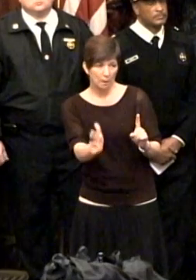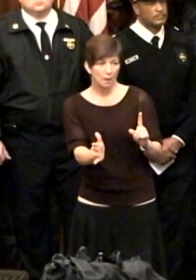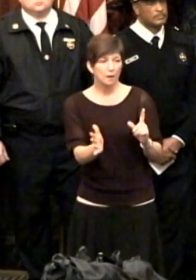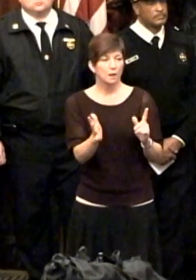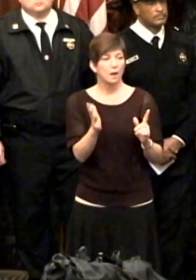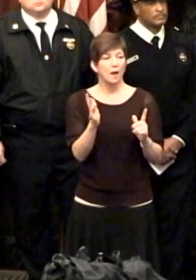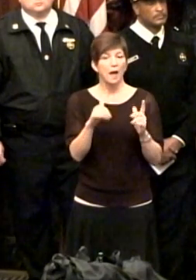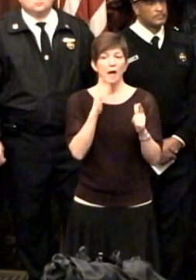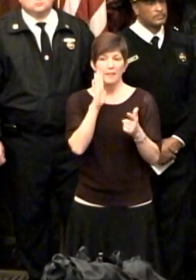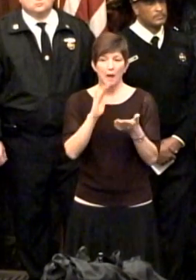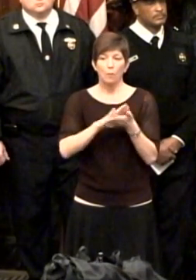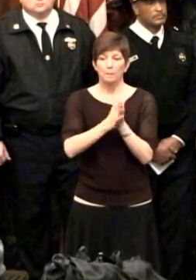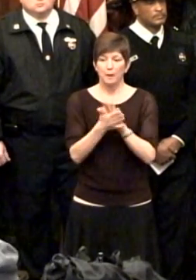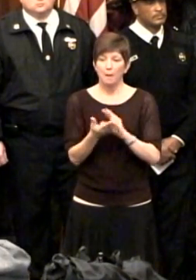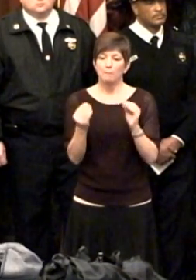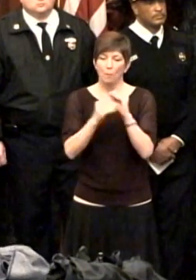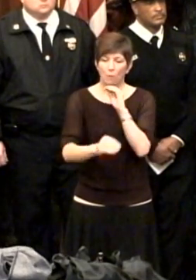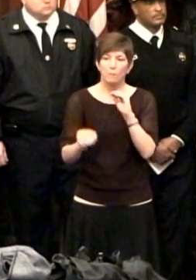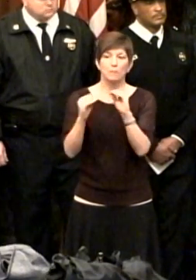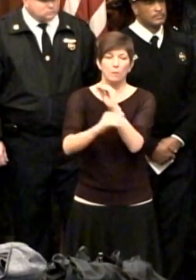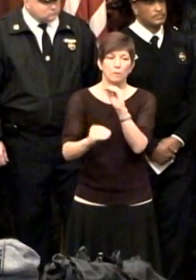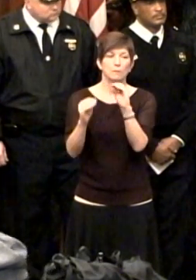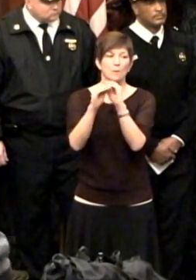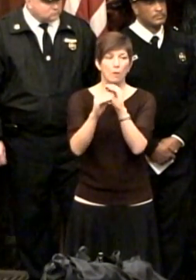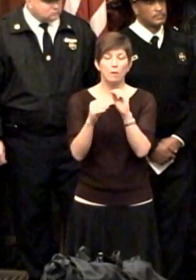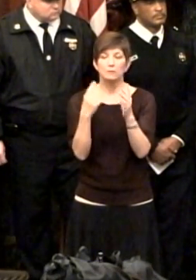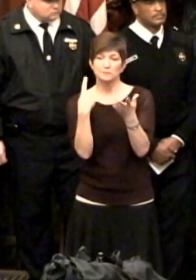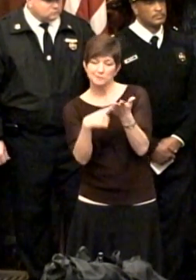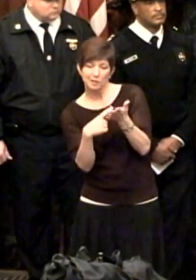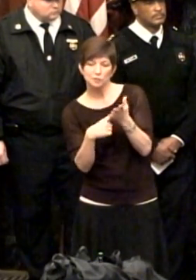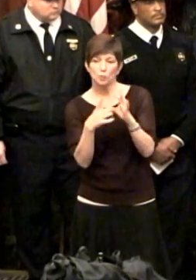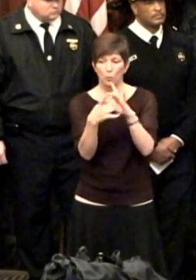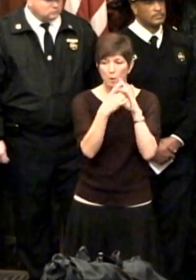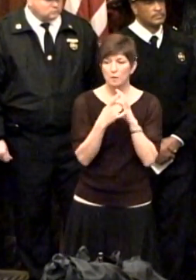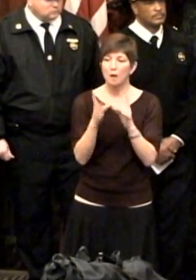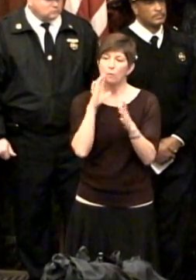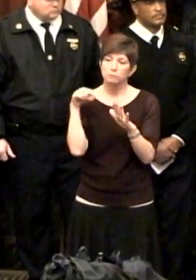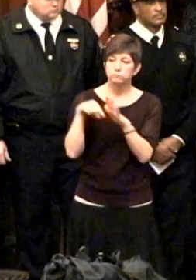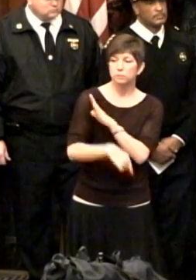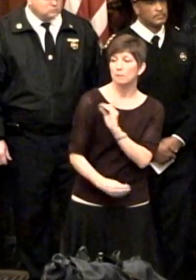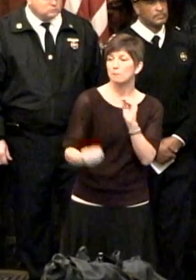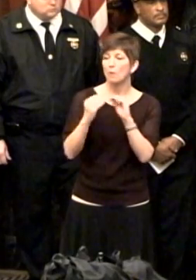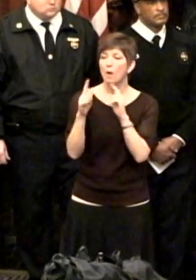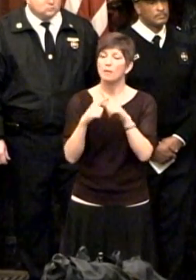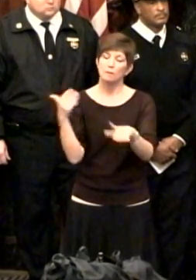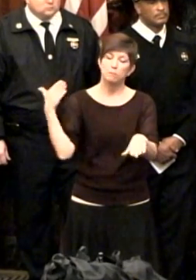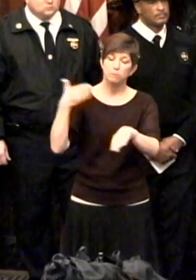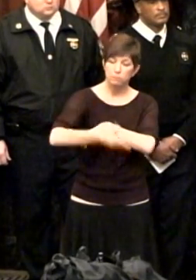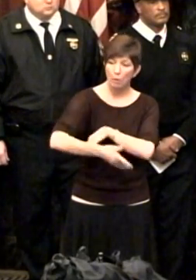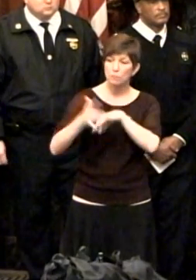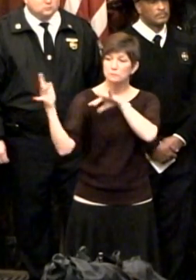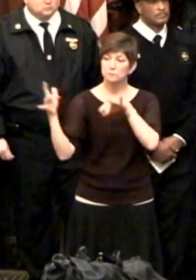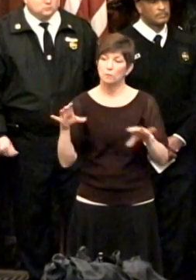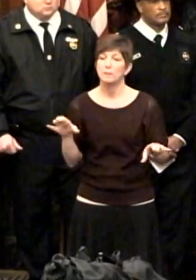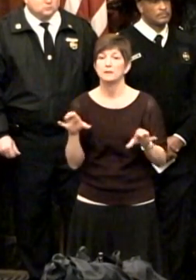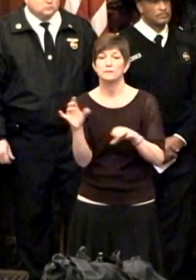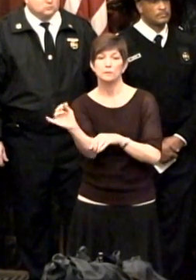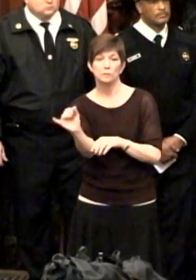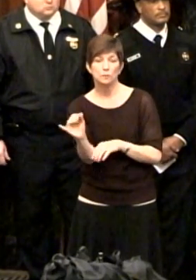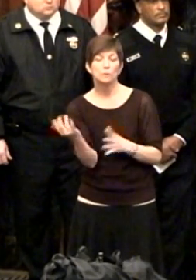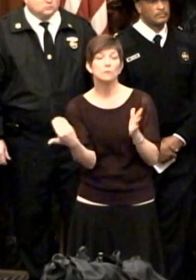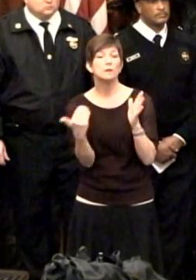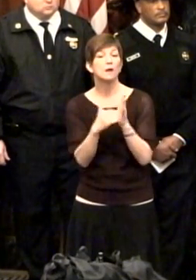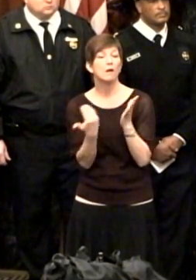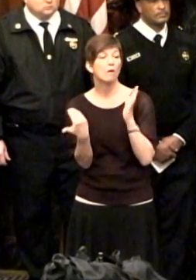that will ratchet up the level of discussion and coordination. And then there's, of course, the post-storm activity, which is,